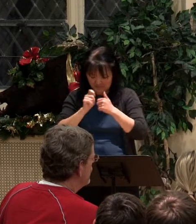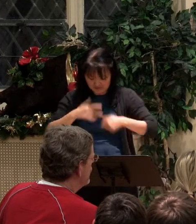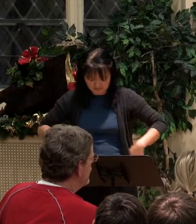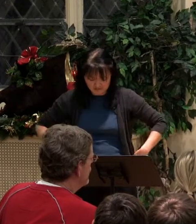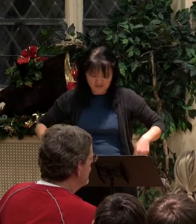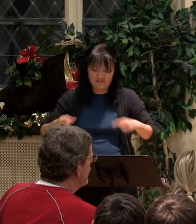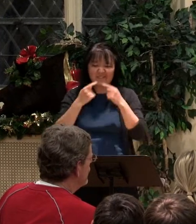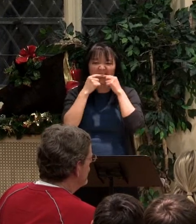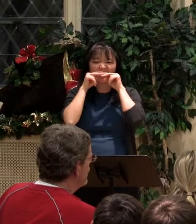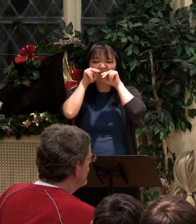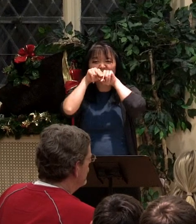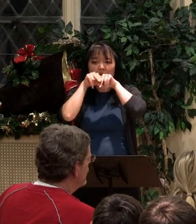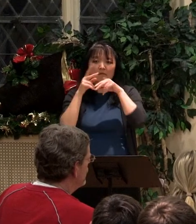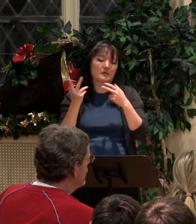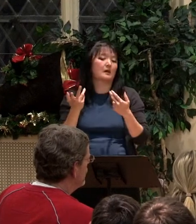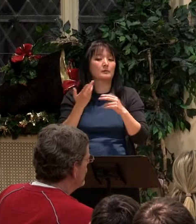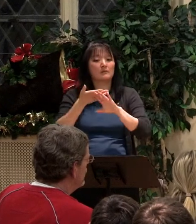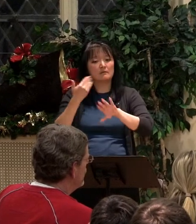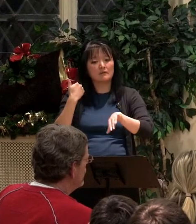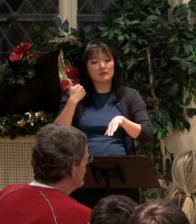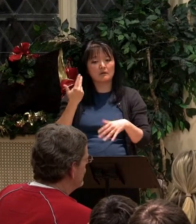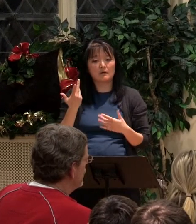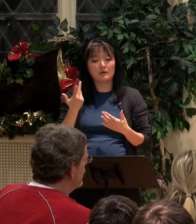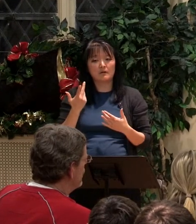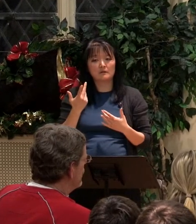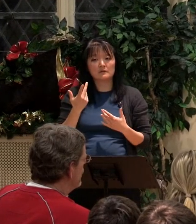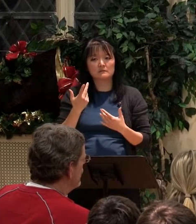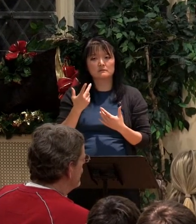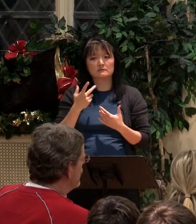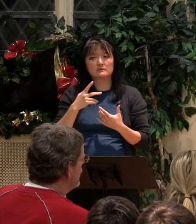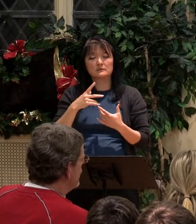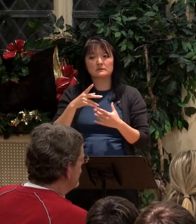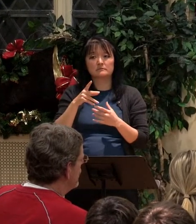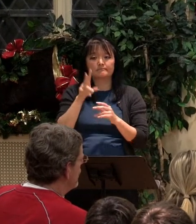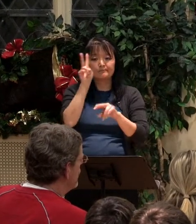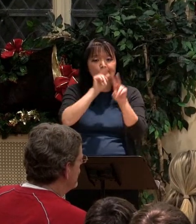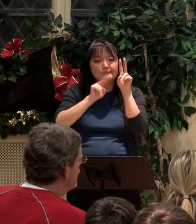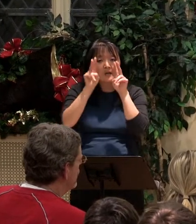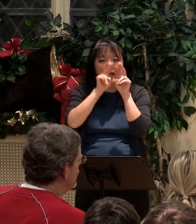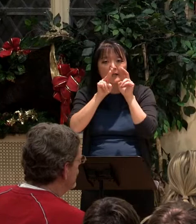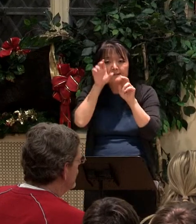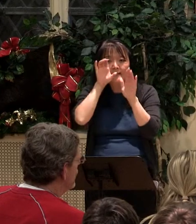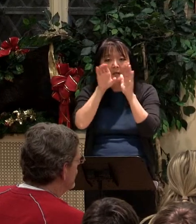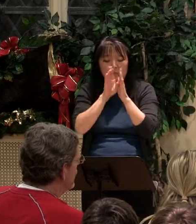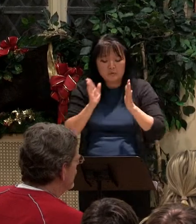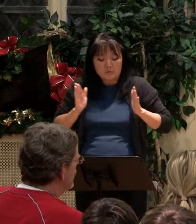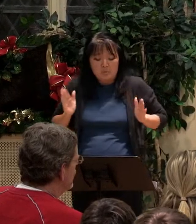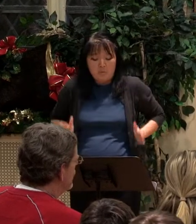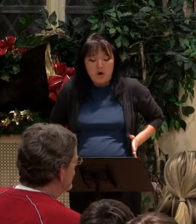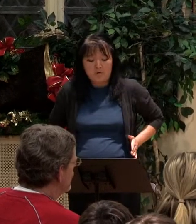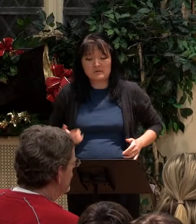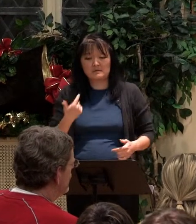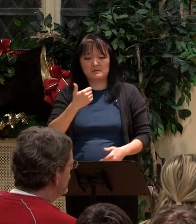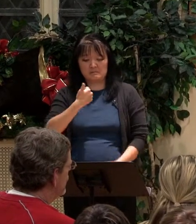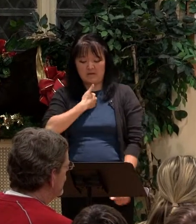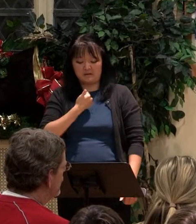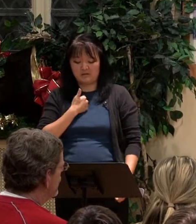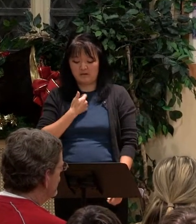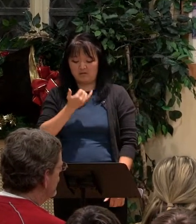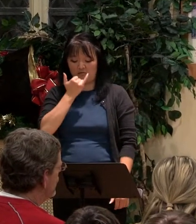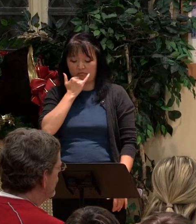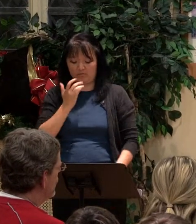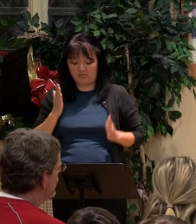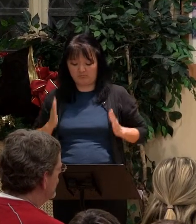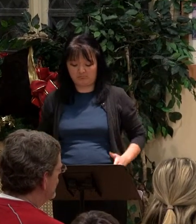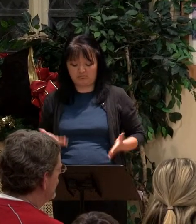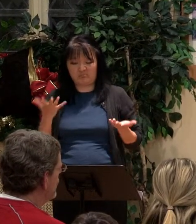teeth overlap before? I digest the images of a small waist and how I have curves in the wrong places because that's what media